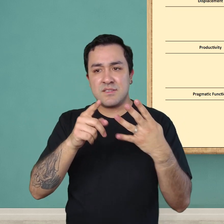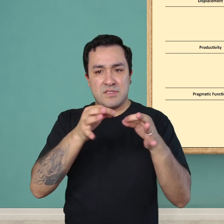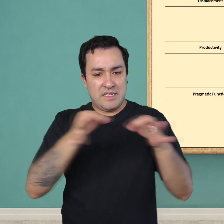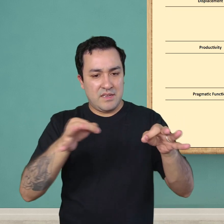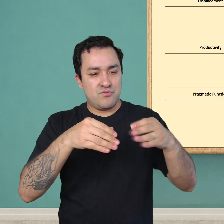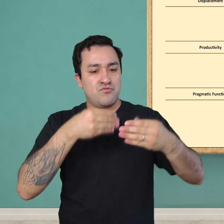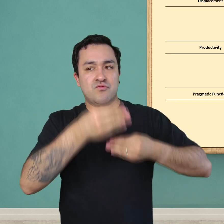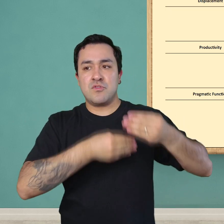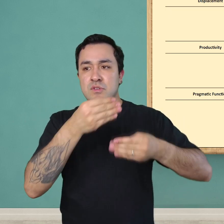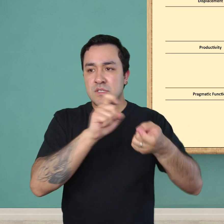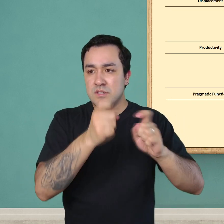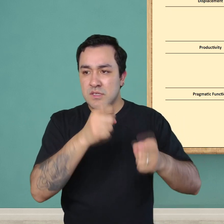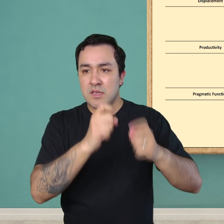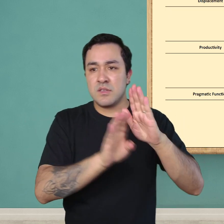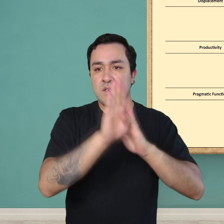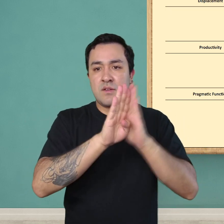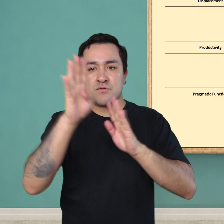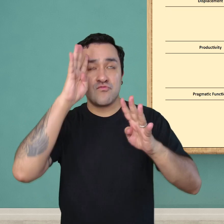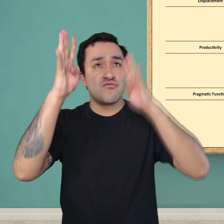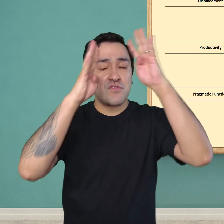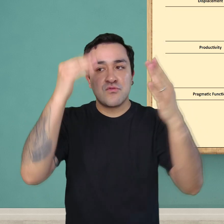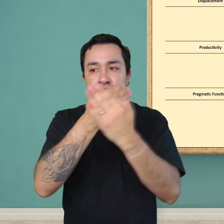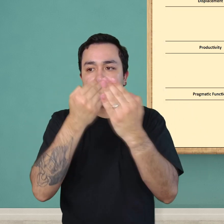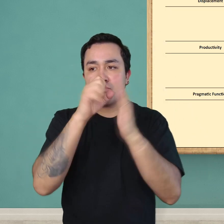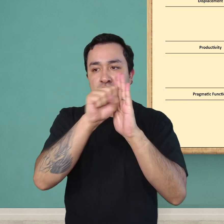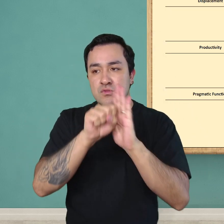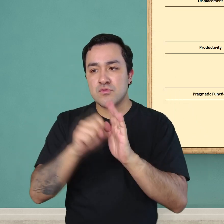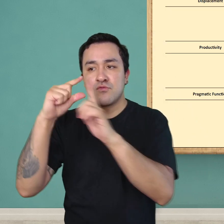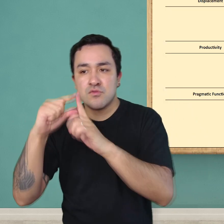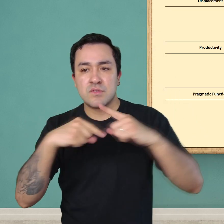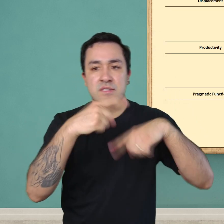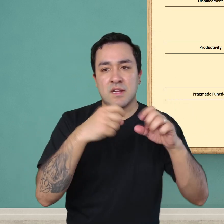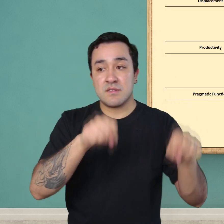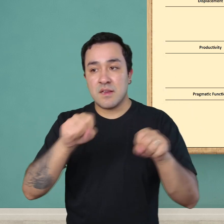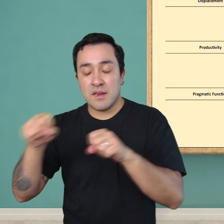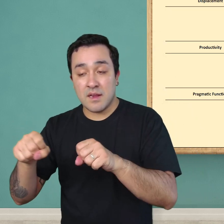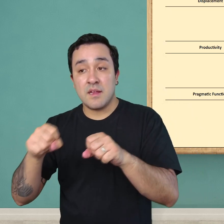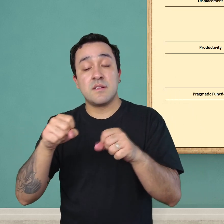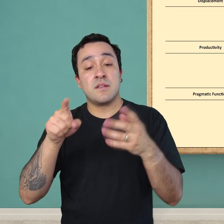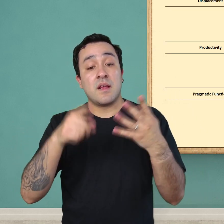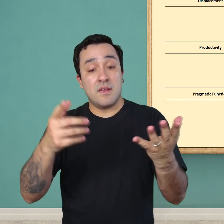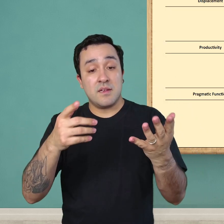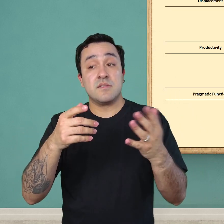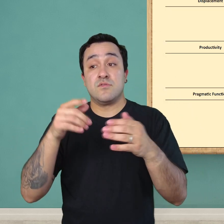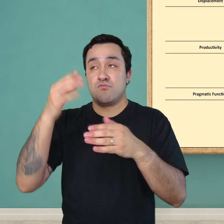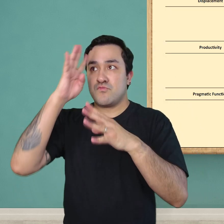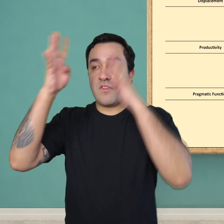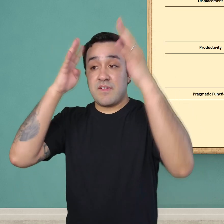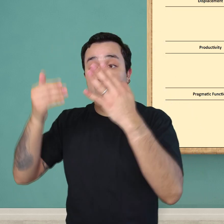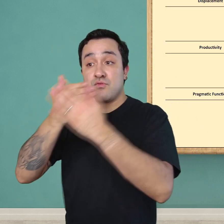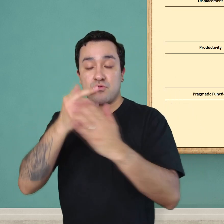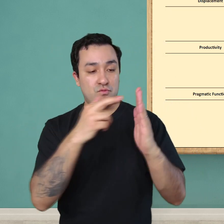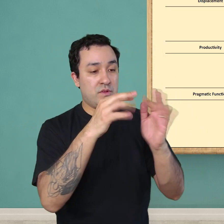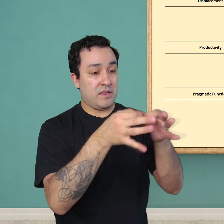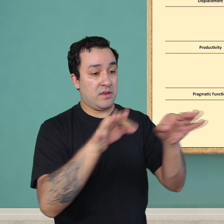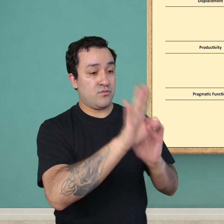Eighth, the language can continually evolve and develop by creating new symbols that fit into the rules of the language.